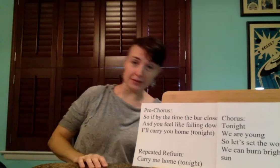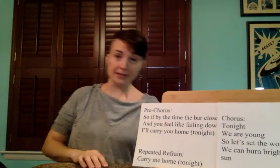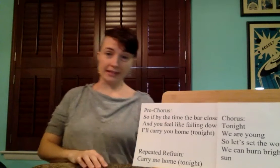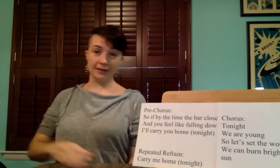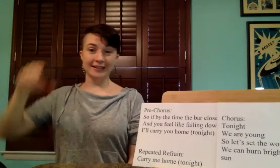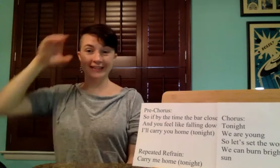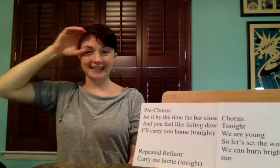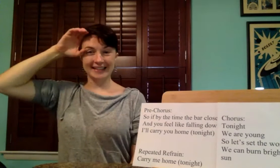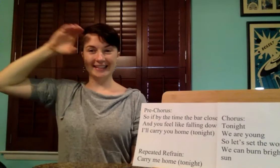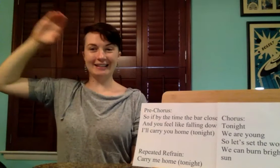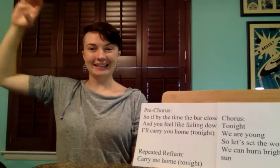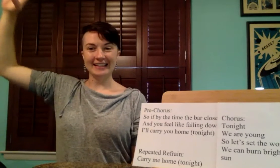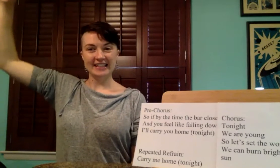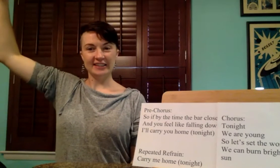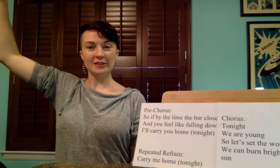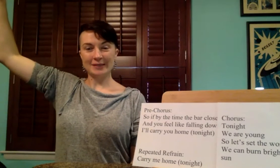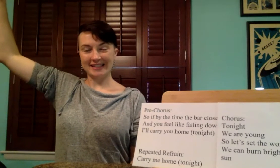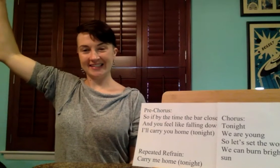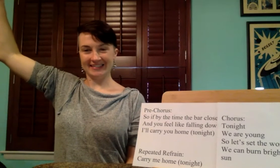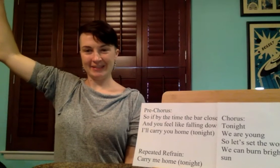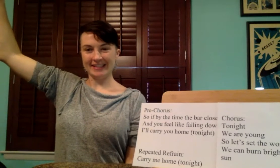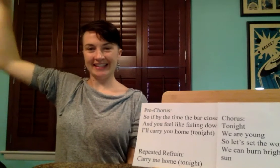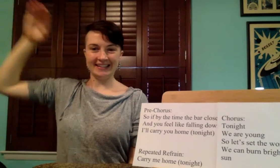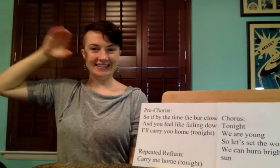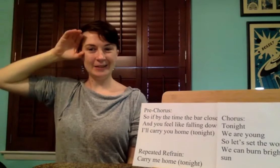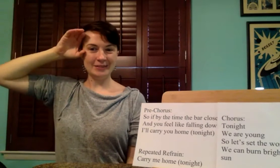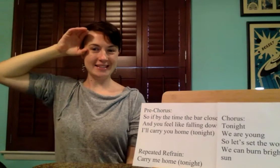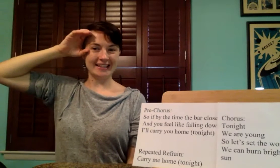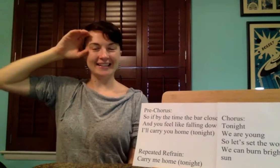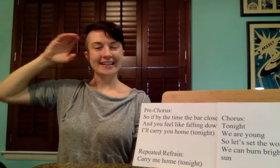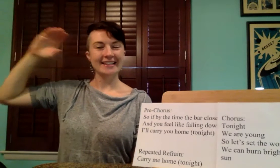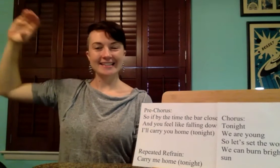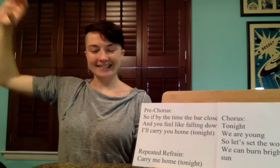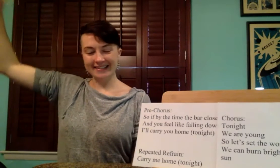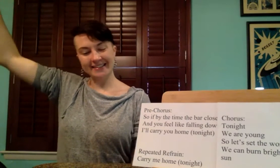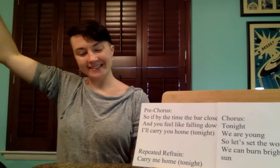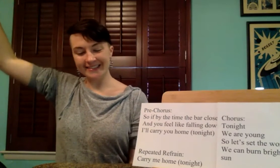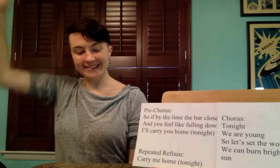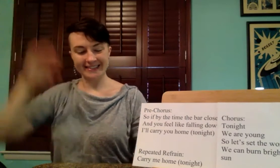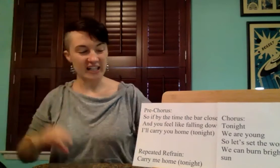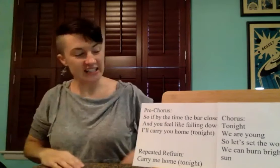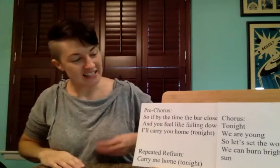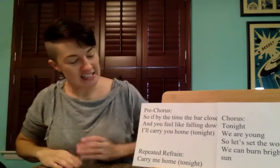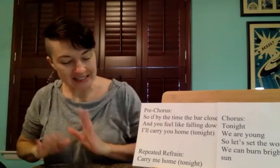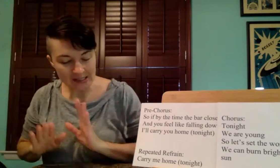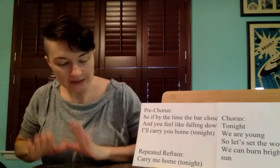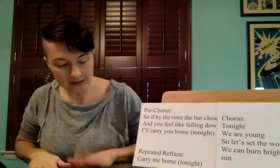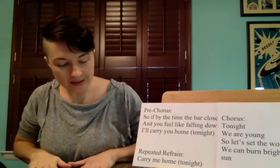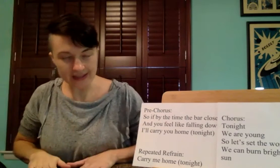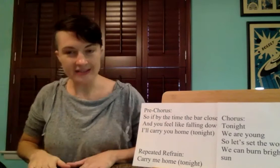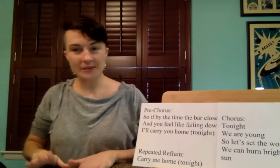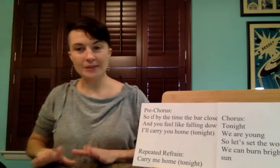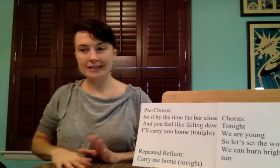lean down. There goes my sun hand up to the sky. Sun. All right. So those are all the signs that we need to